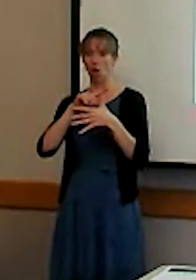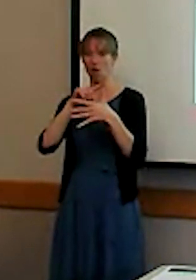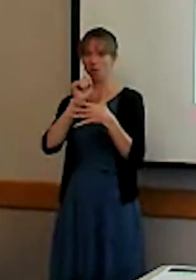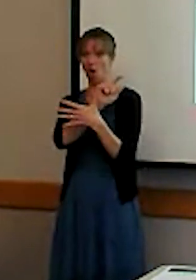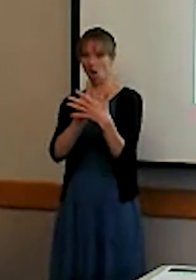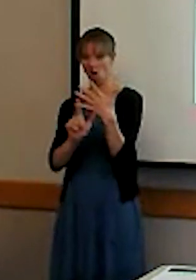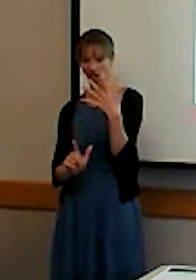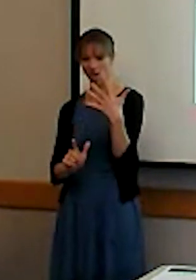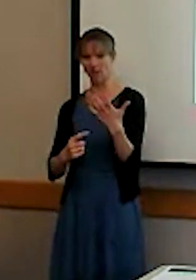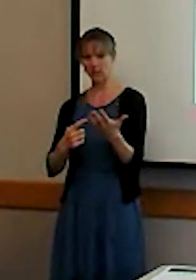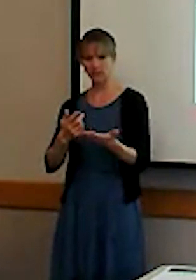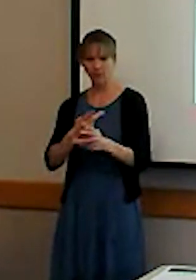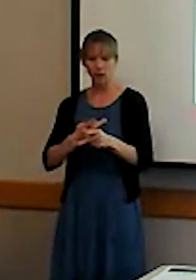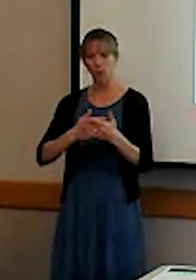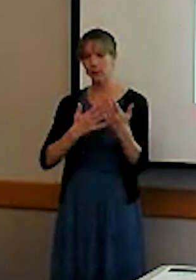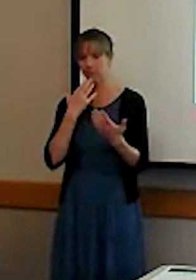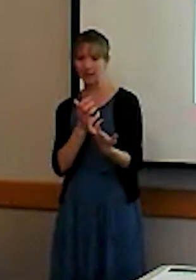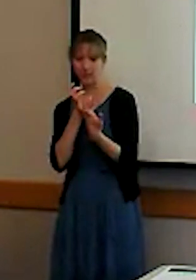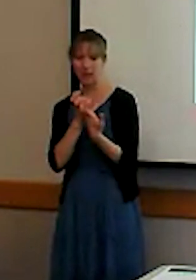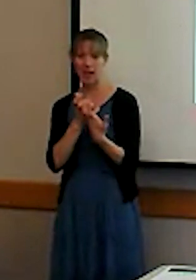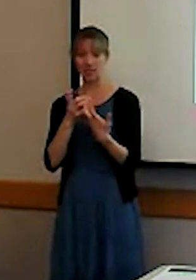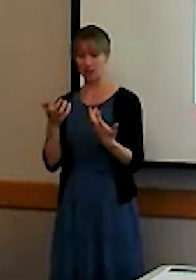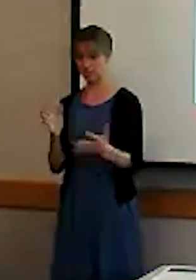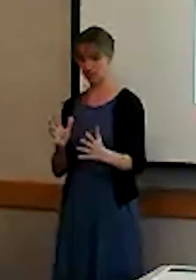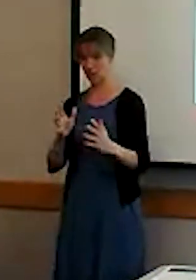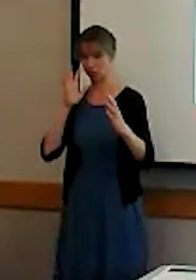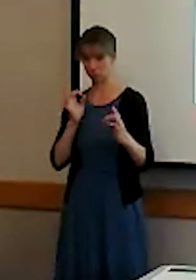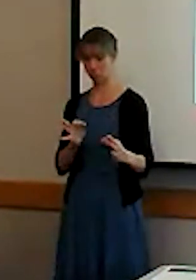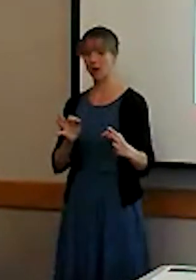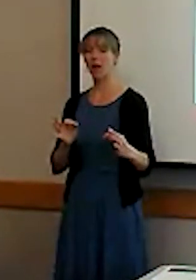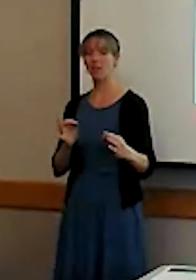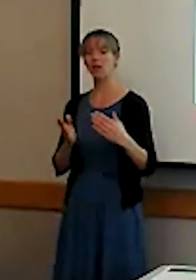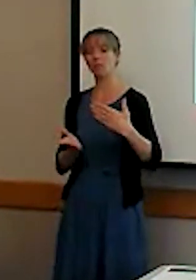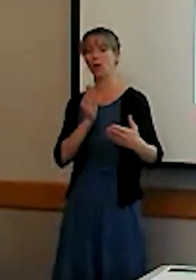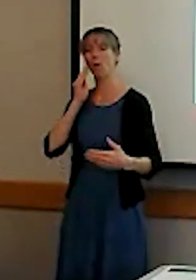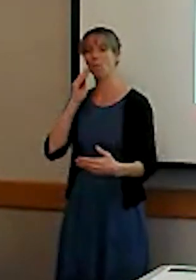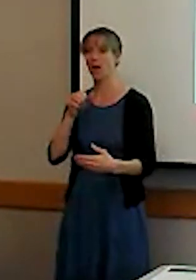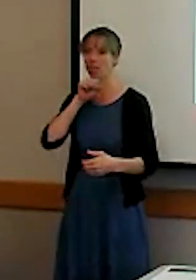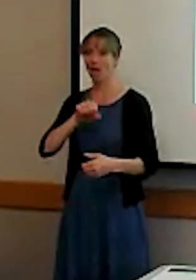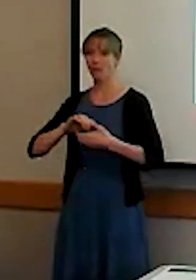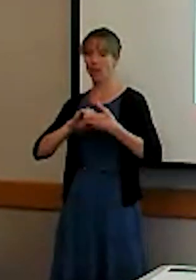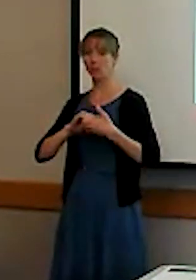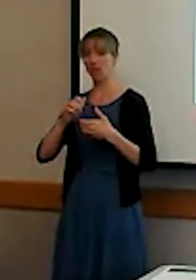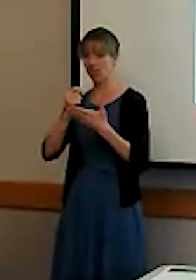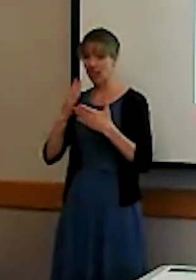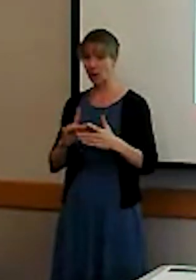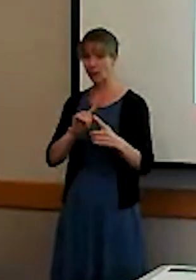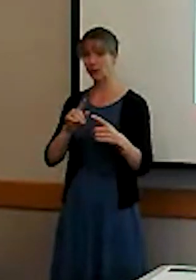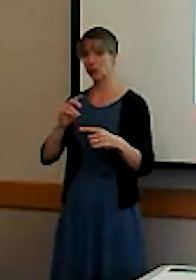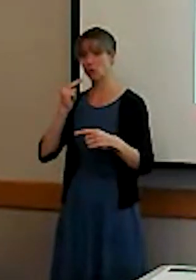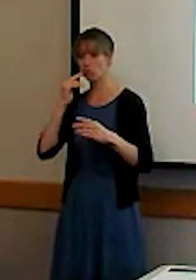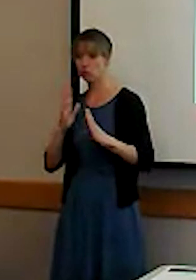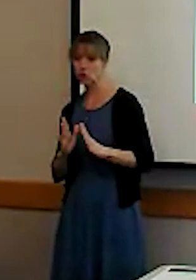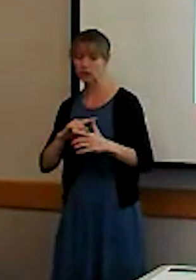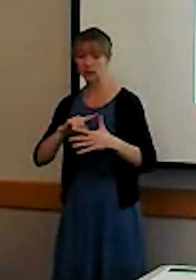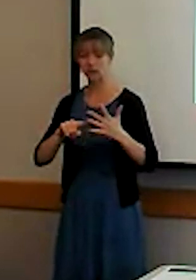things and see what might work best for you, and then you take it home. I love collaboration. If the therapist can come or the nutritionist